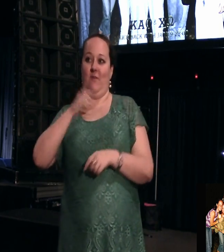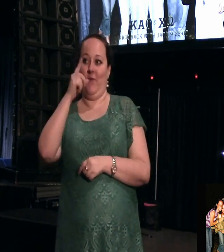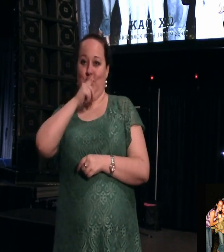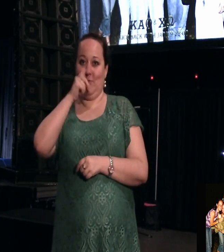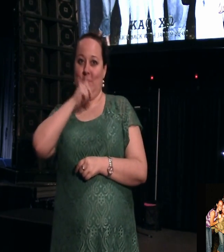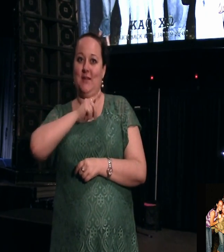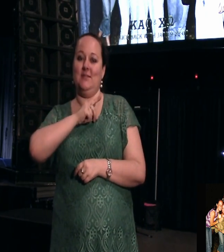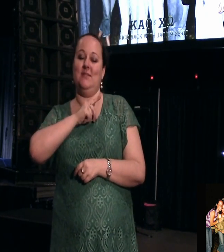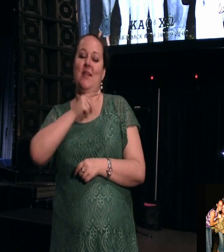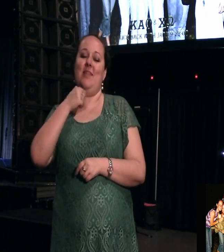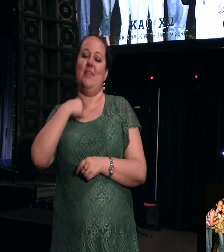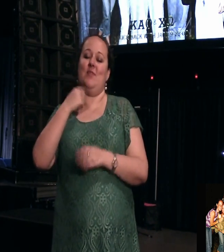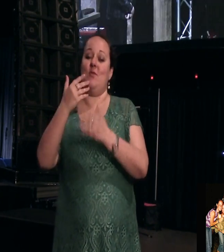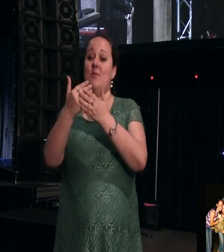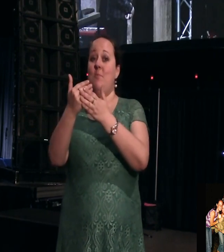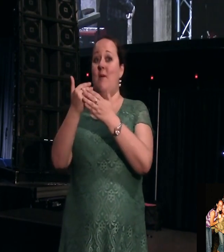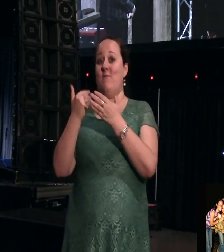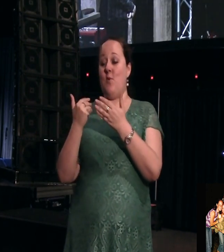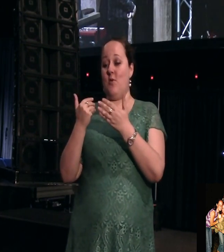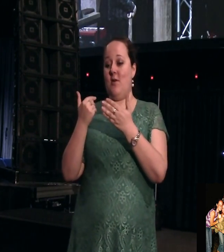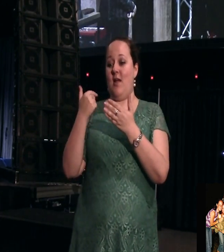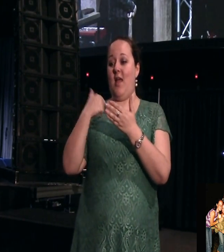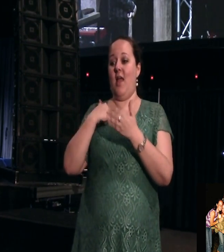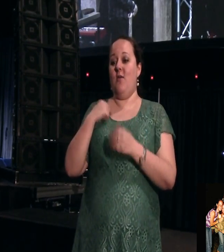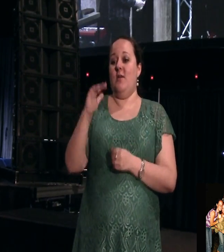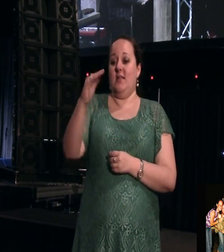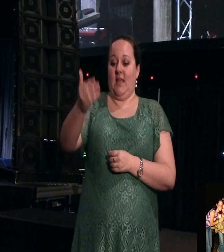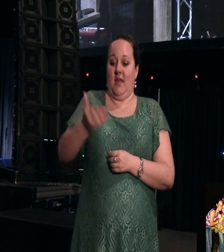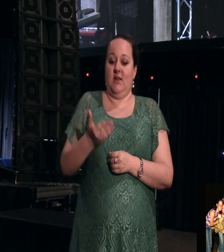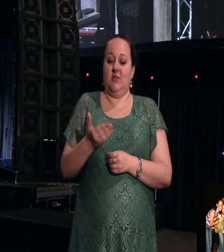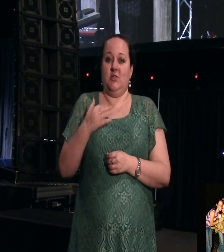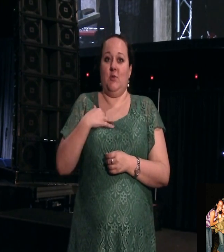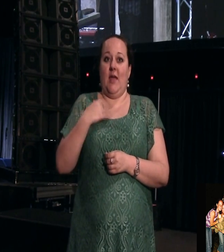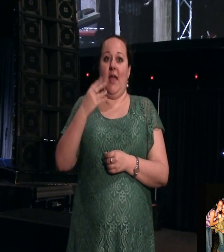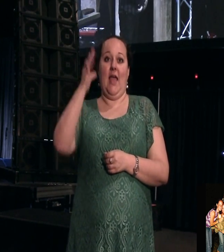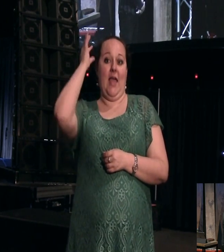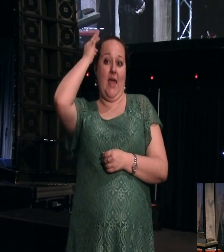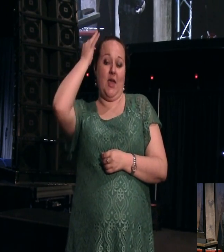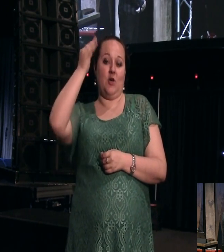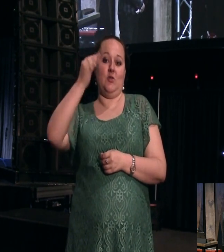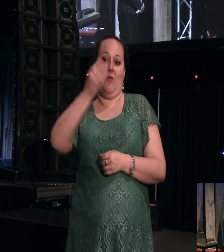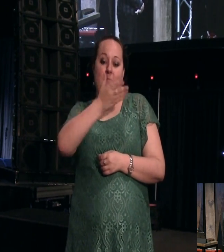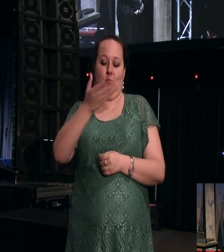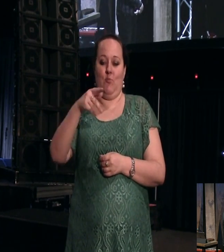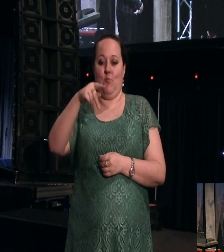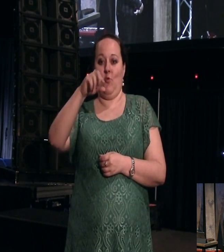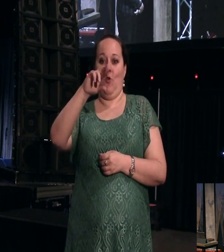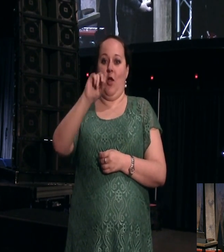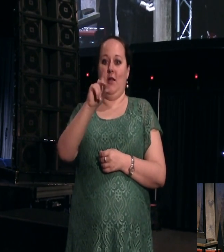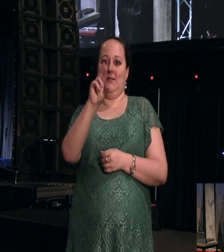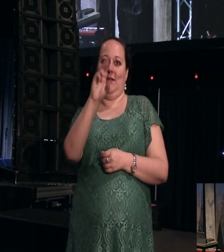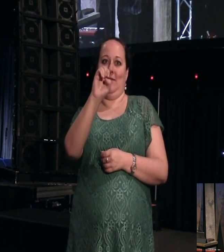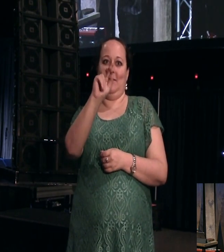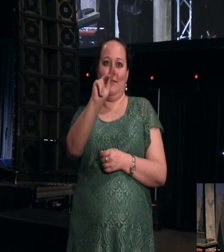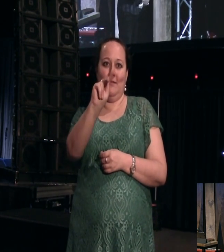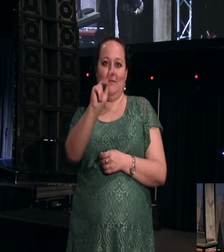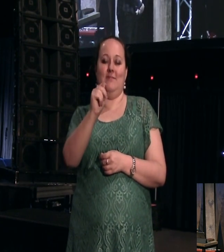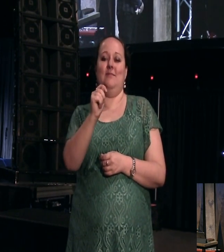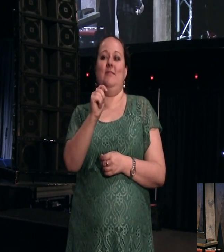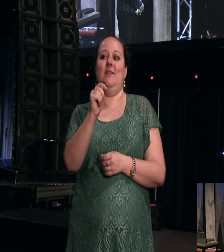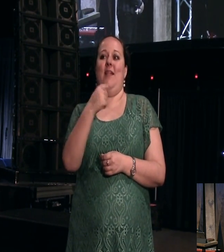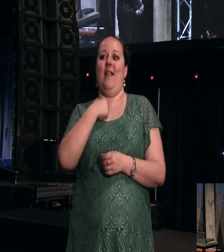date parties I went to as a freshman, but got invited to. This was before I was introduced to hair